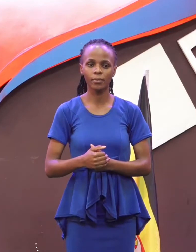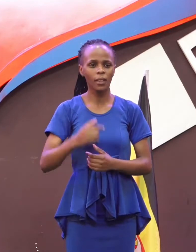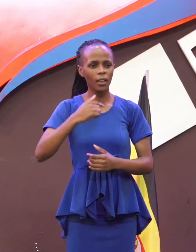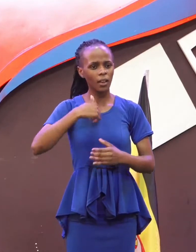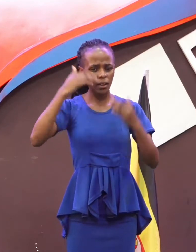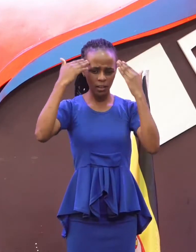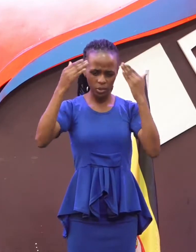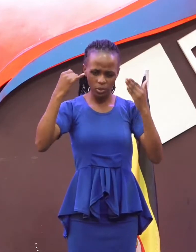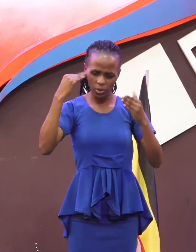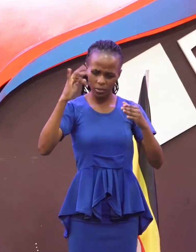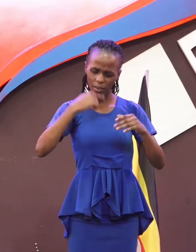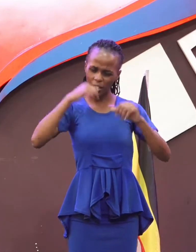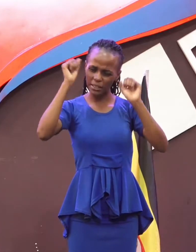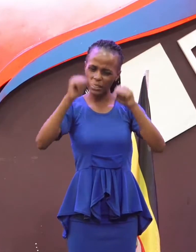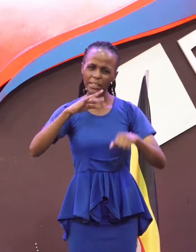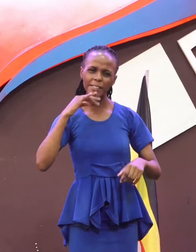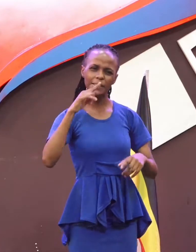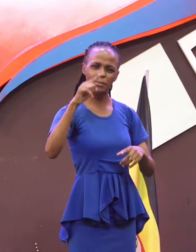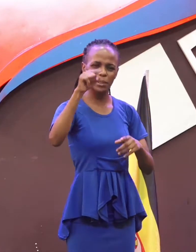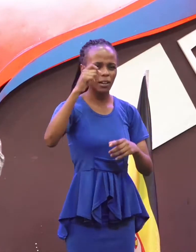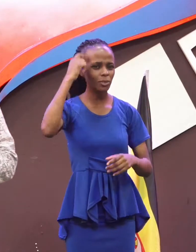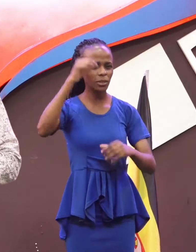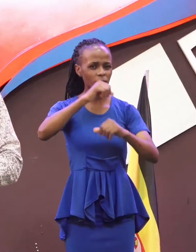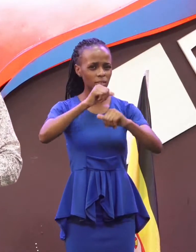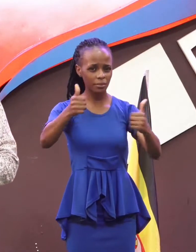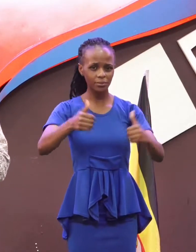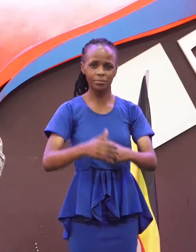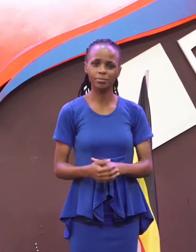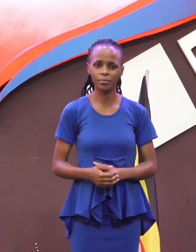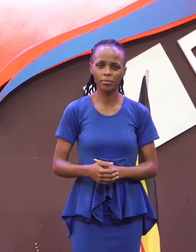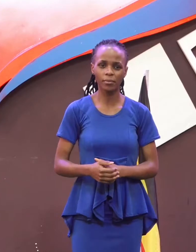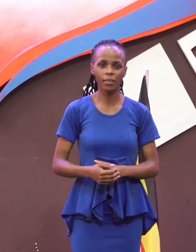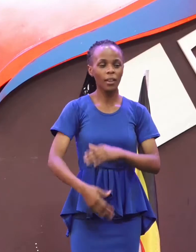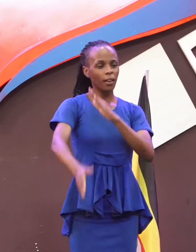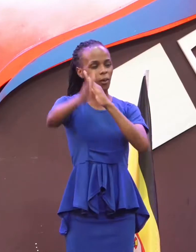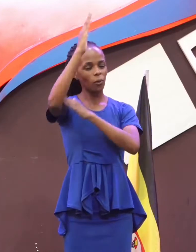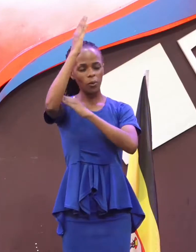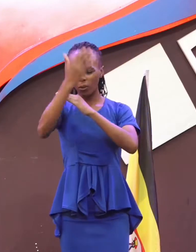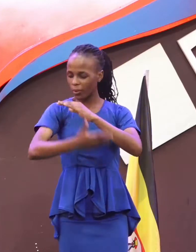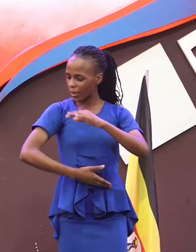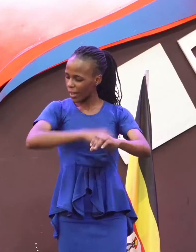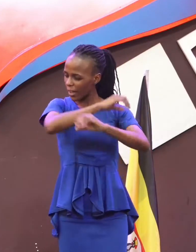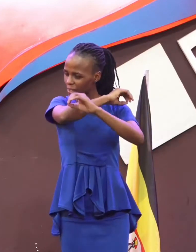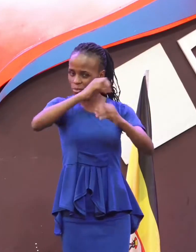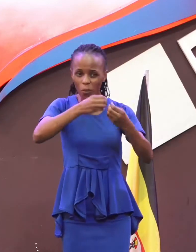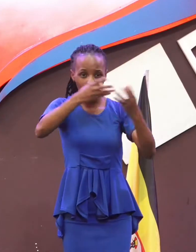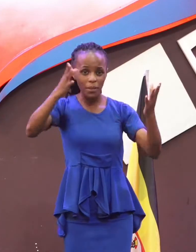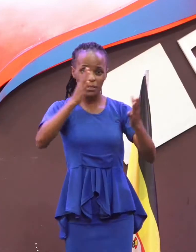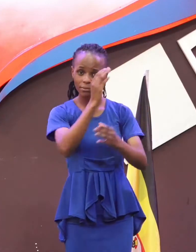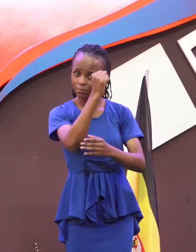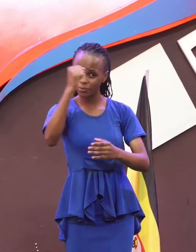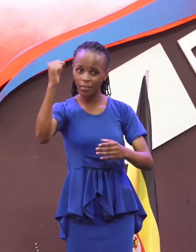I don't know whether I can say it very well and you understand it. The Lord has no